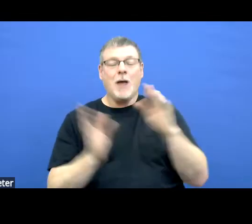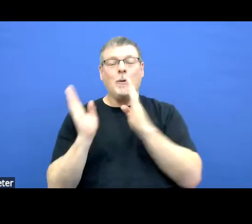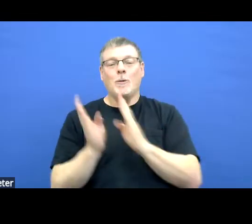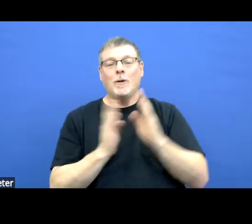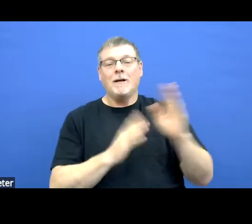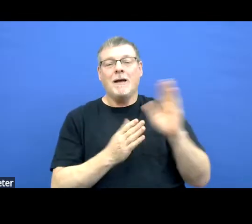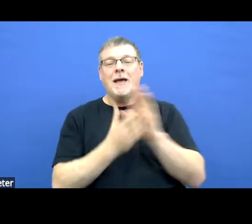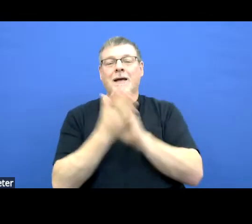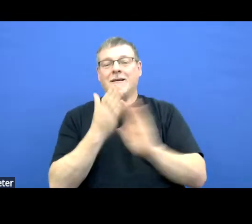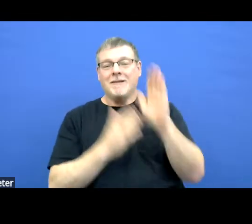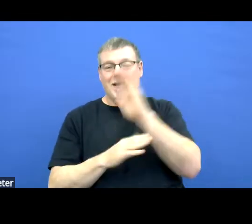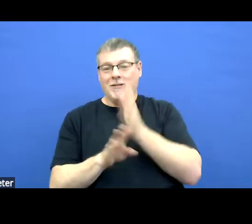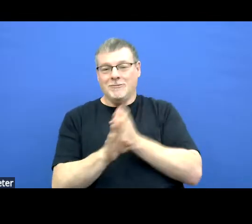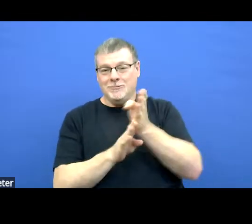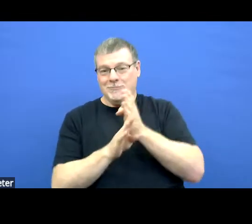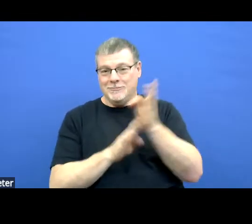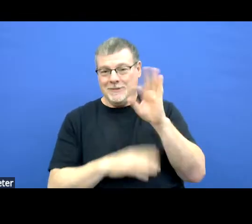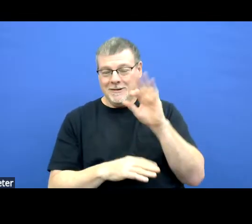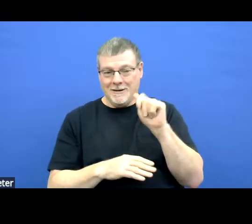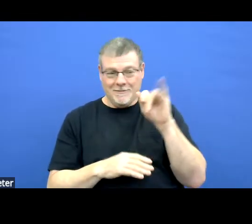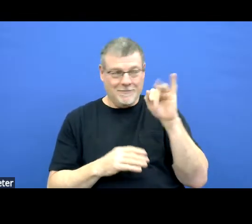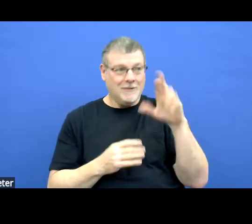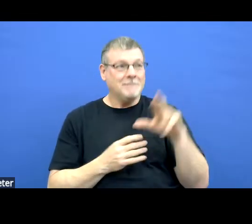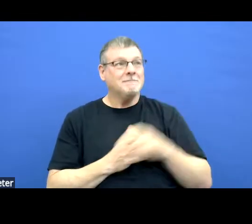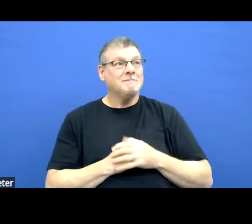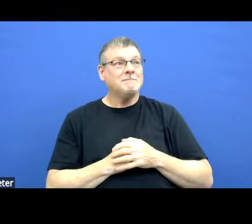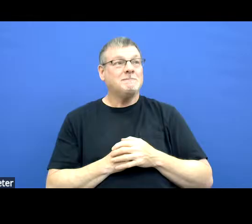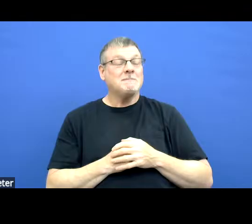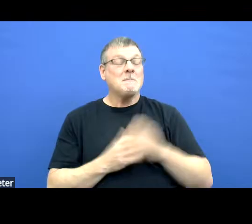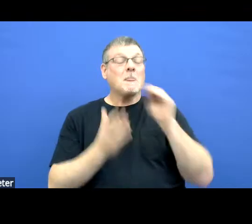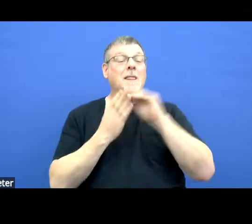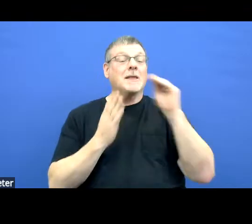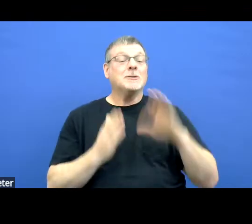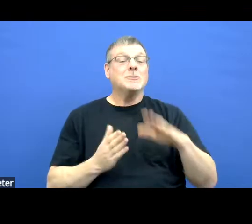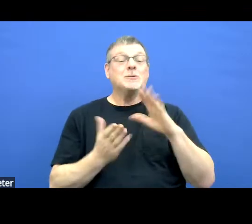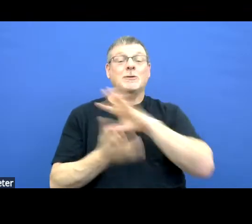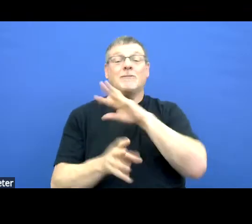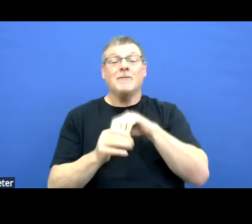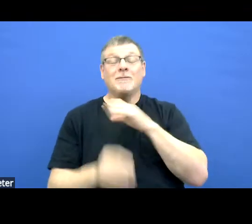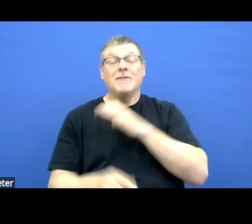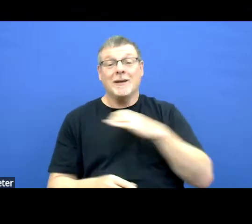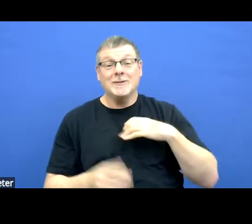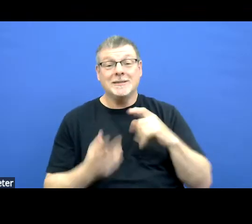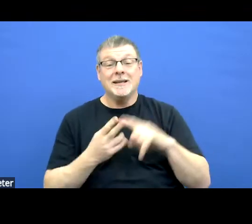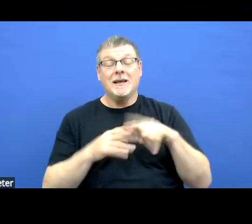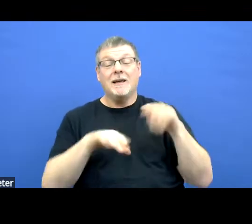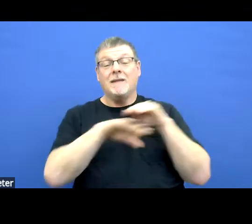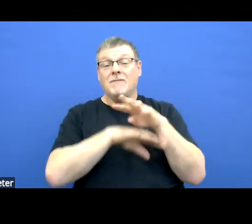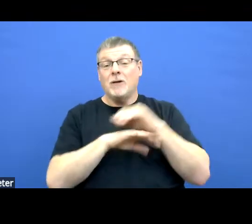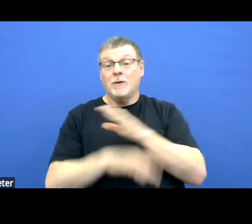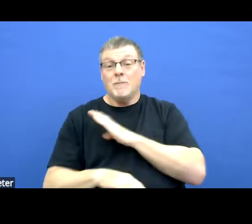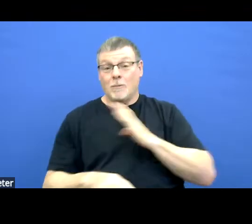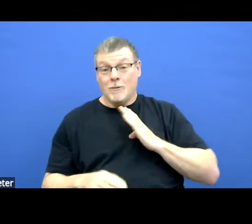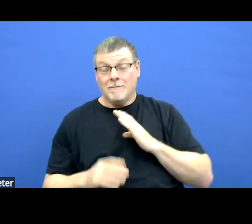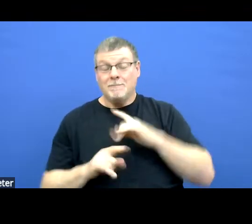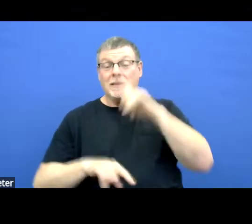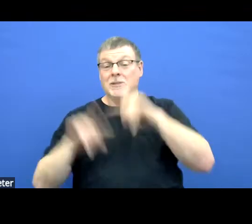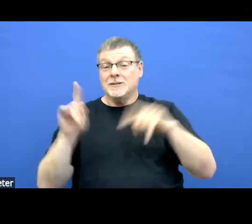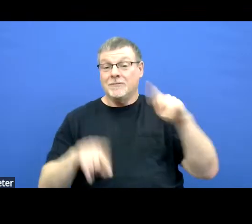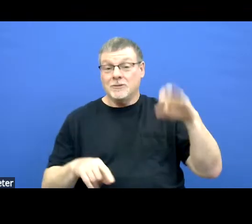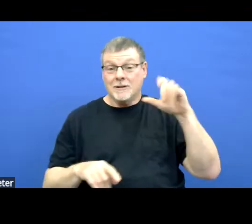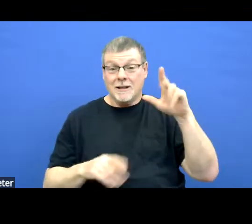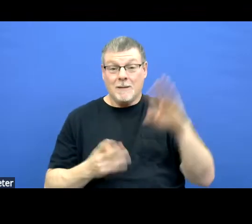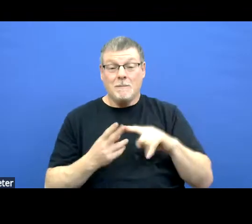fairs. Her school activities include student council, budget advisory board, diversity club, Board